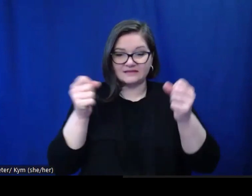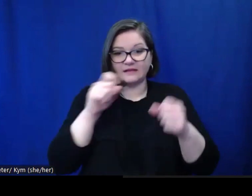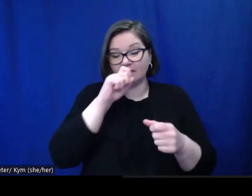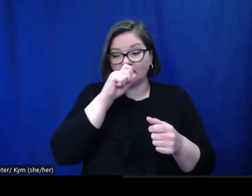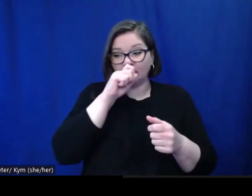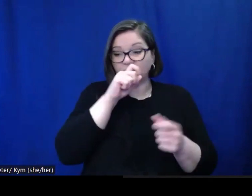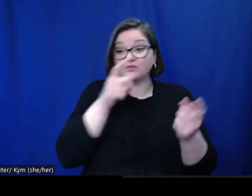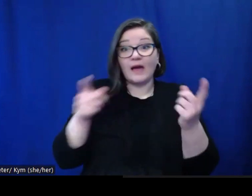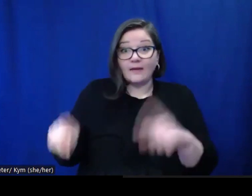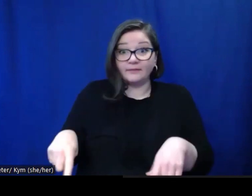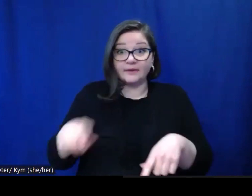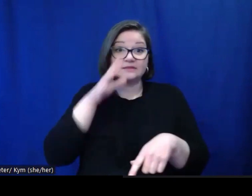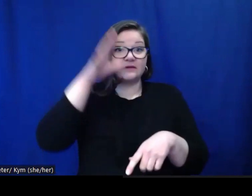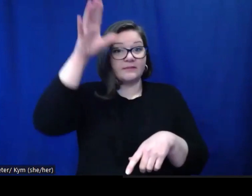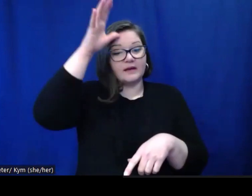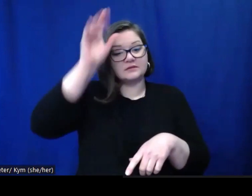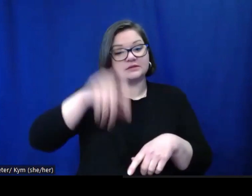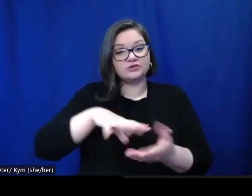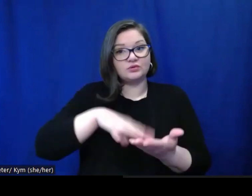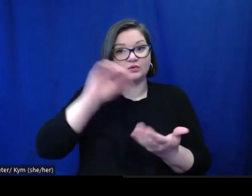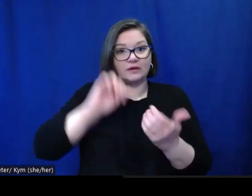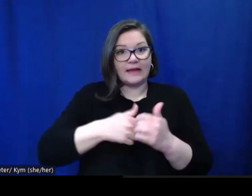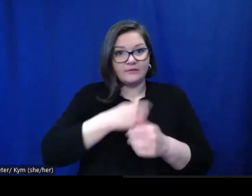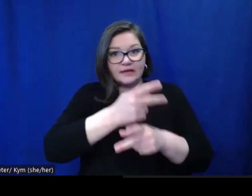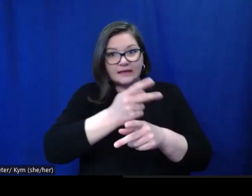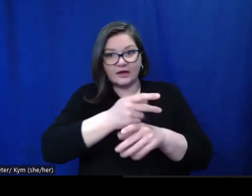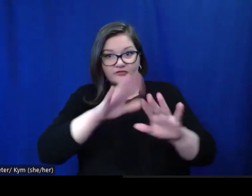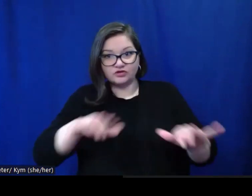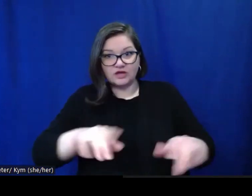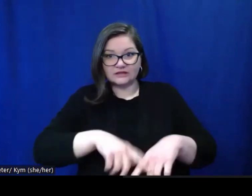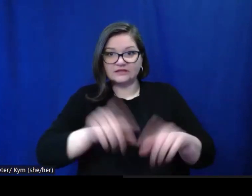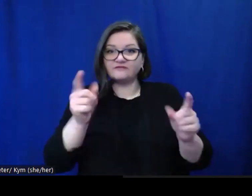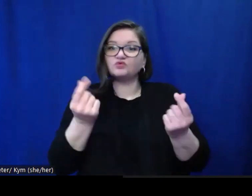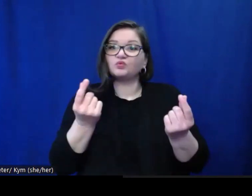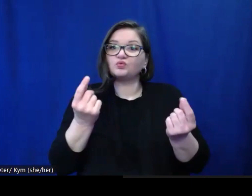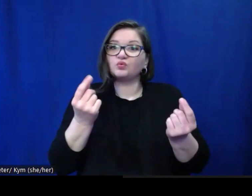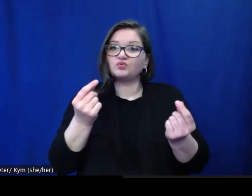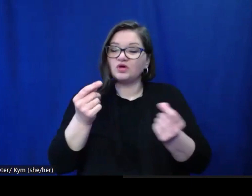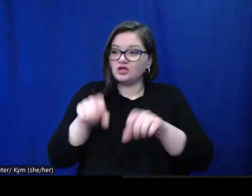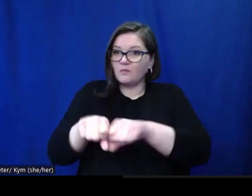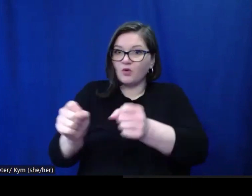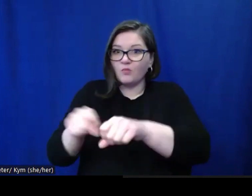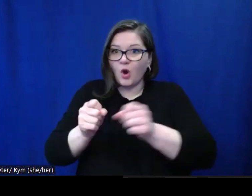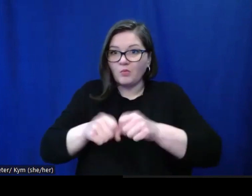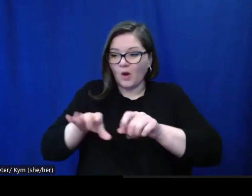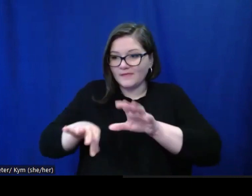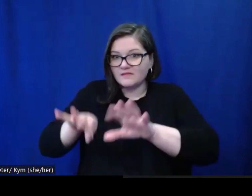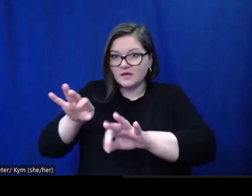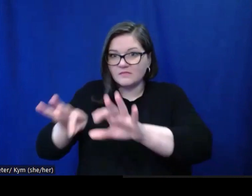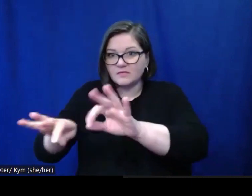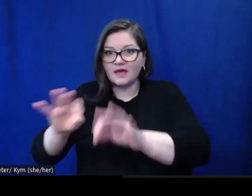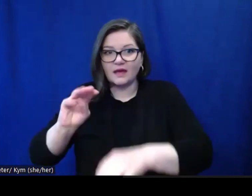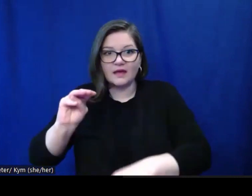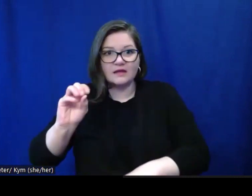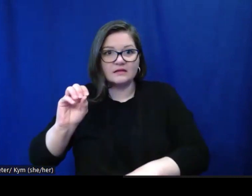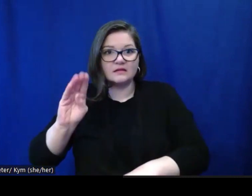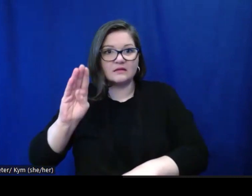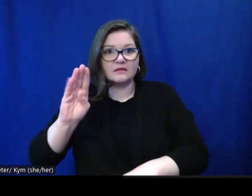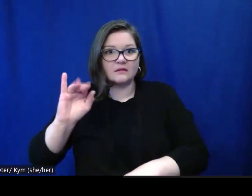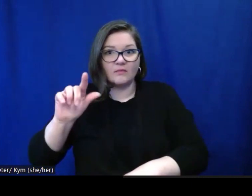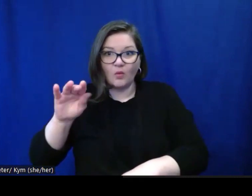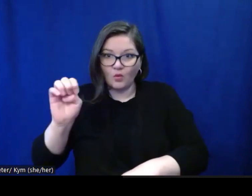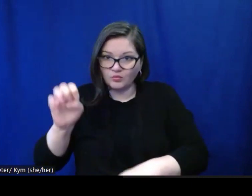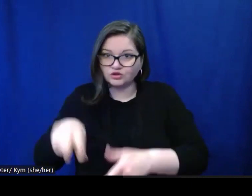to take care of their child differently, they're picking up the pieces and the mobile starts to talk to them and explain that